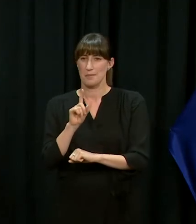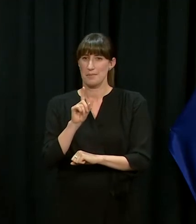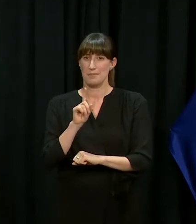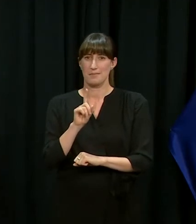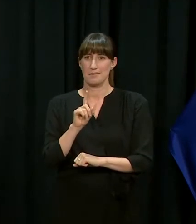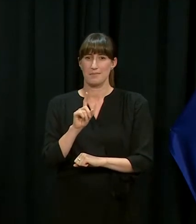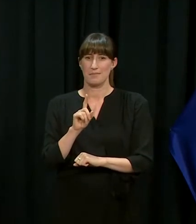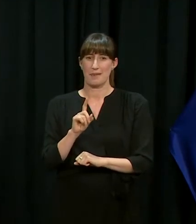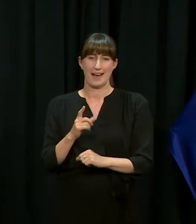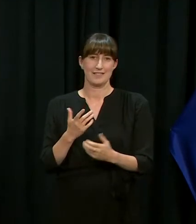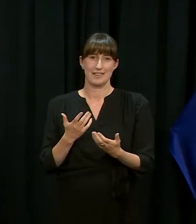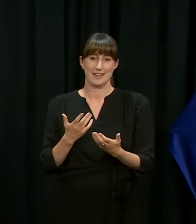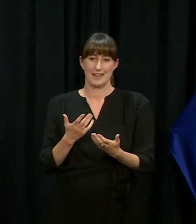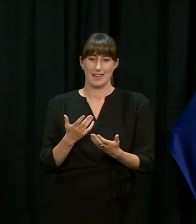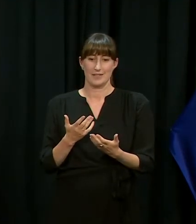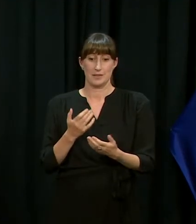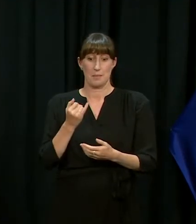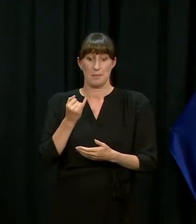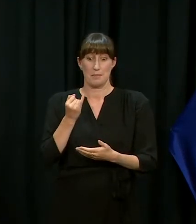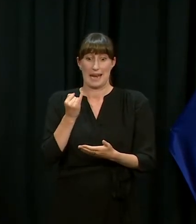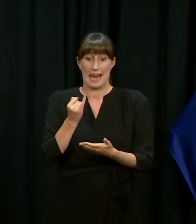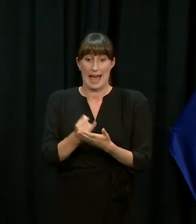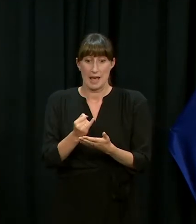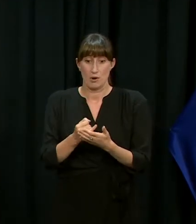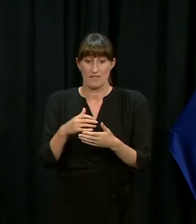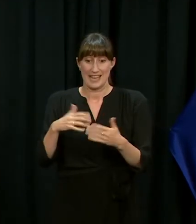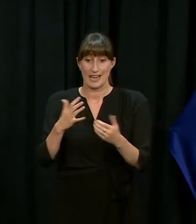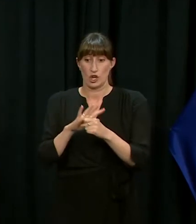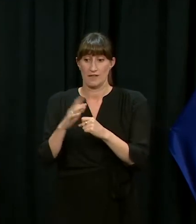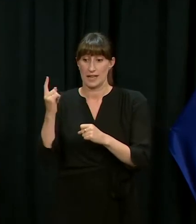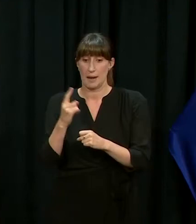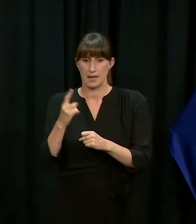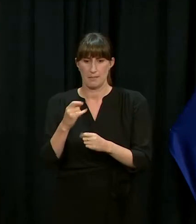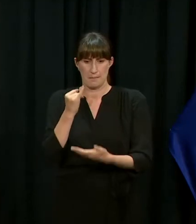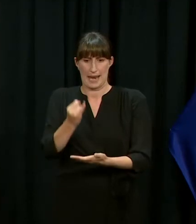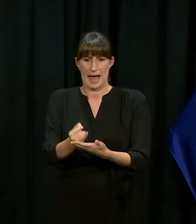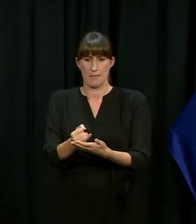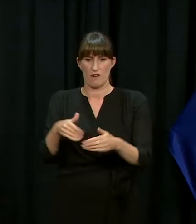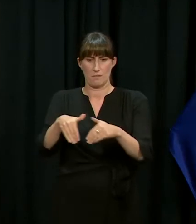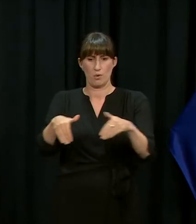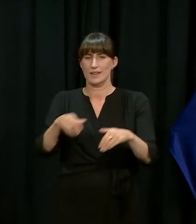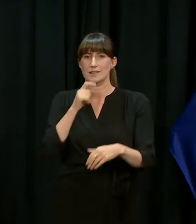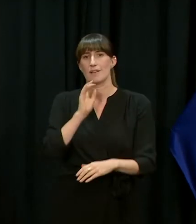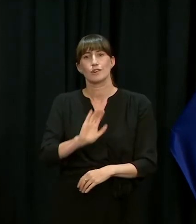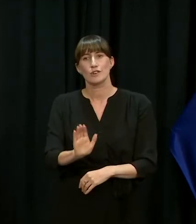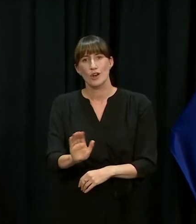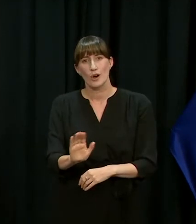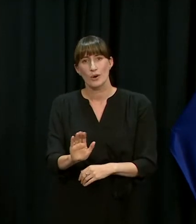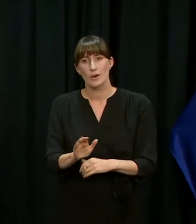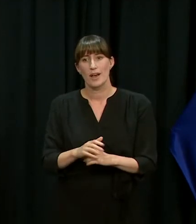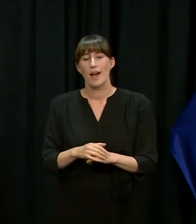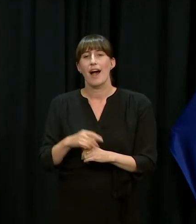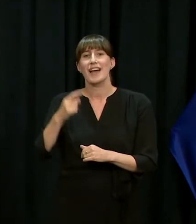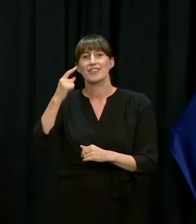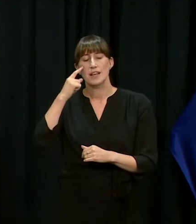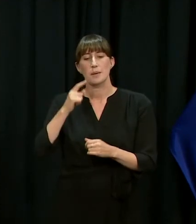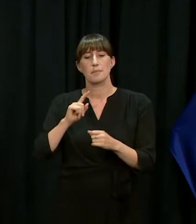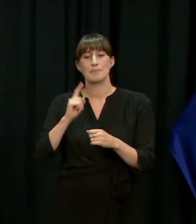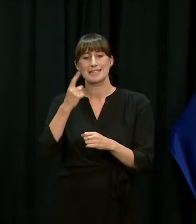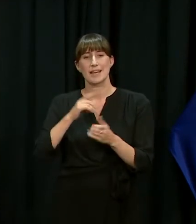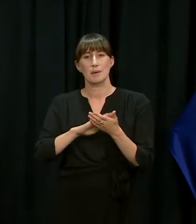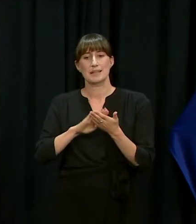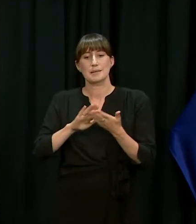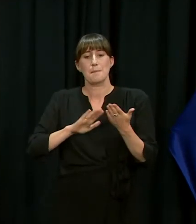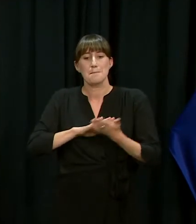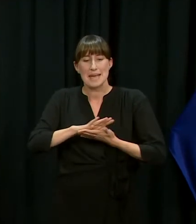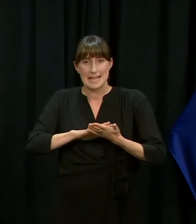blame at the feet of individuals. And so I think he was pointing to that language being a bit tough on those who do a very hard job. We've seen some kind of leak